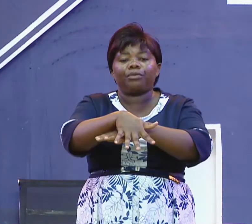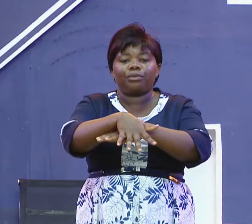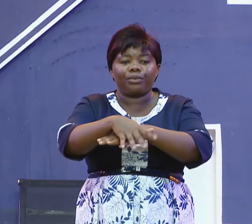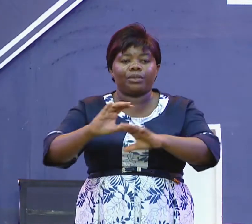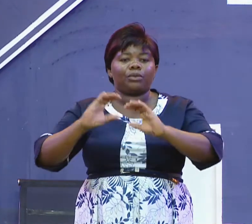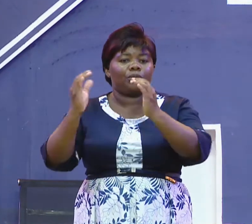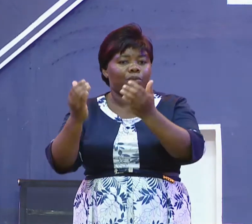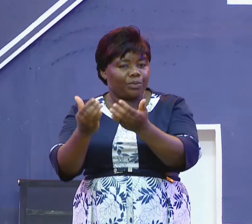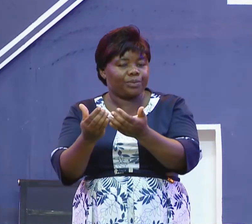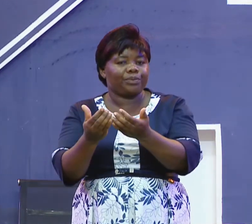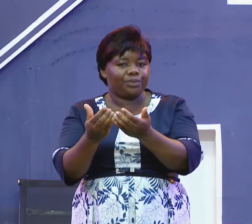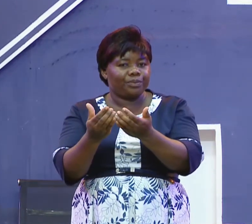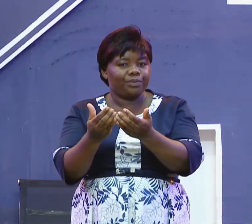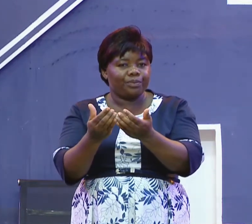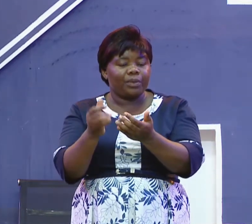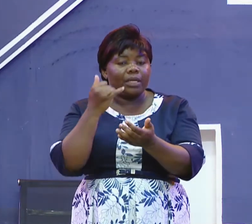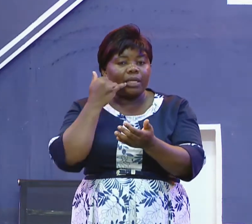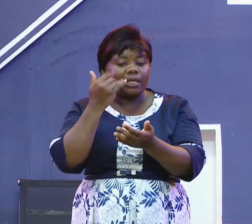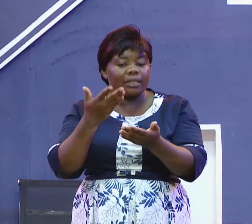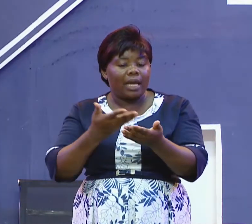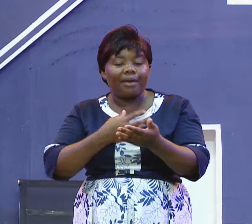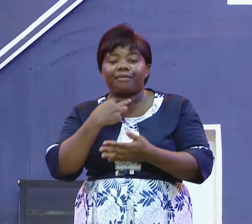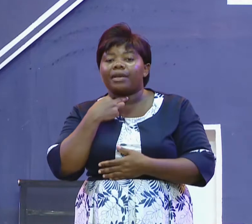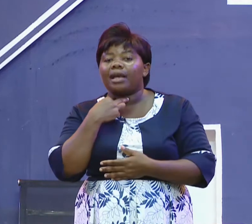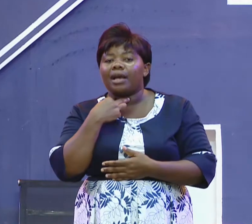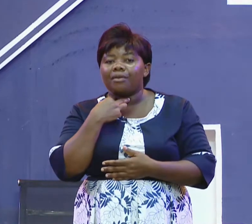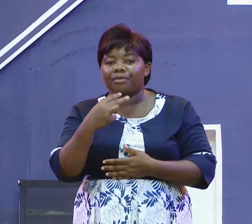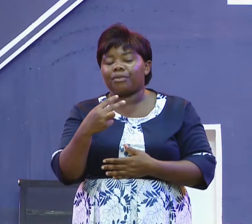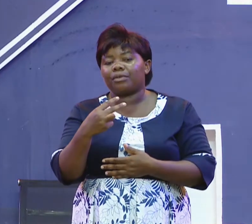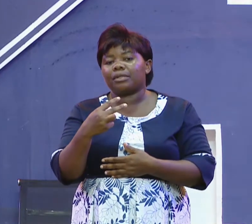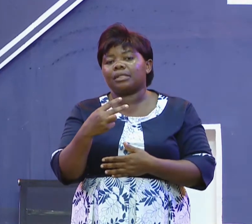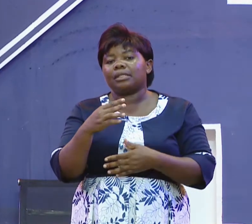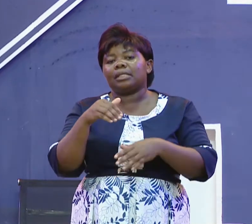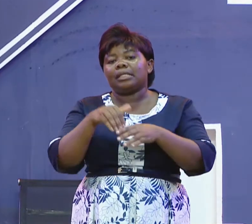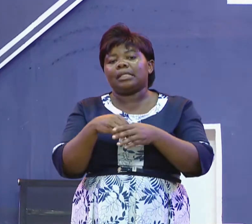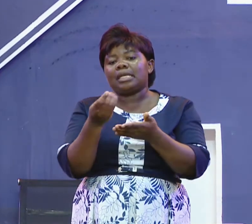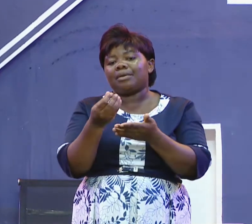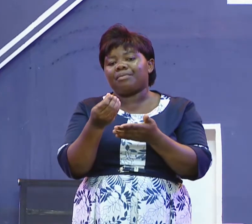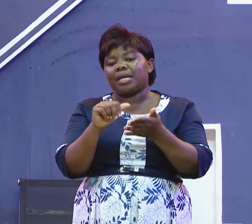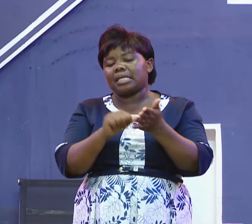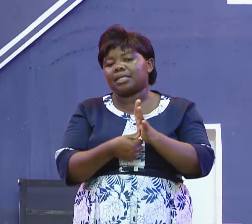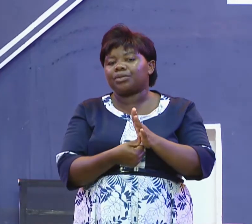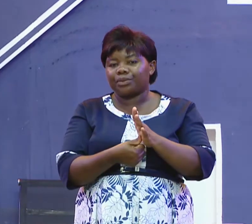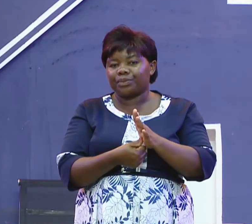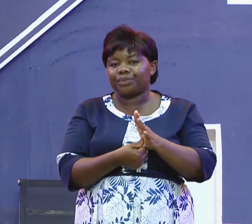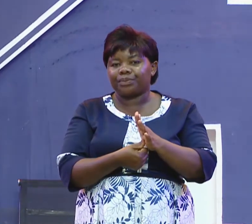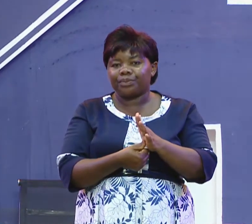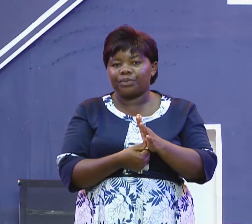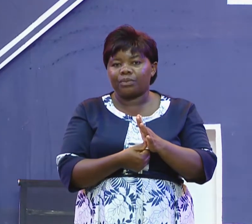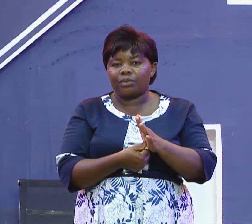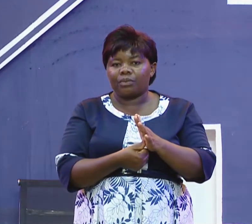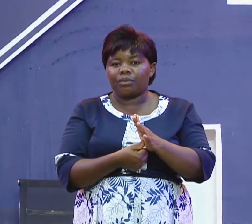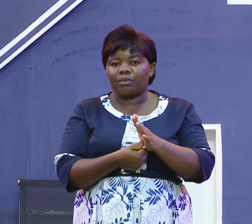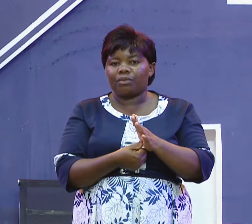of the ways that we are going to influence, kwe kubeera n'eddoboozi mu side y'ebyensimbi. Is to have a voice in the side of finances.